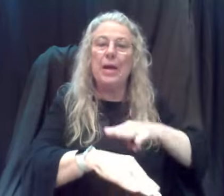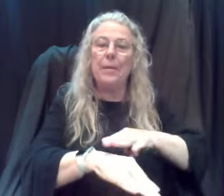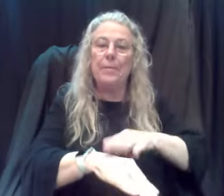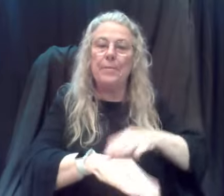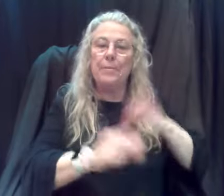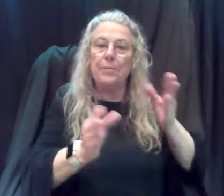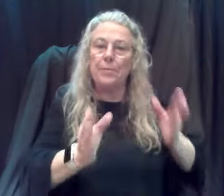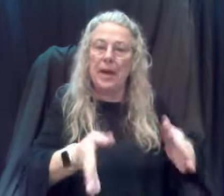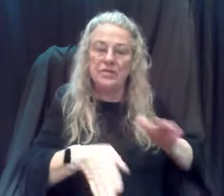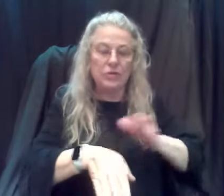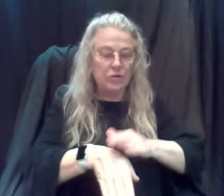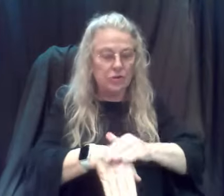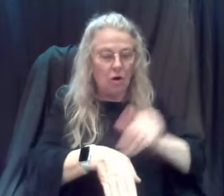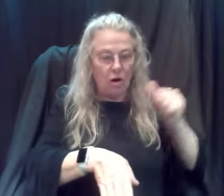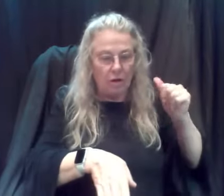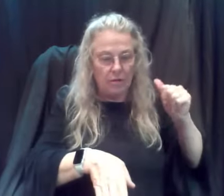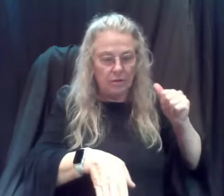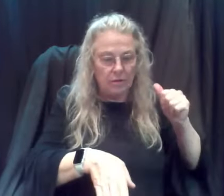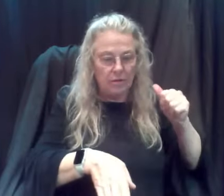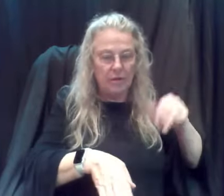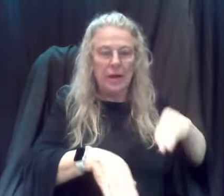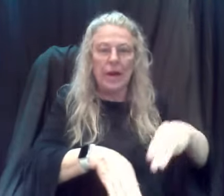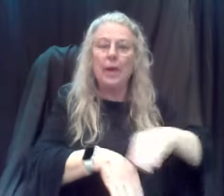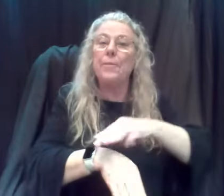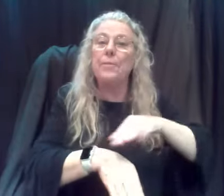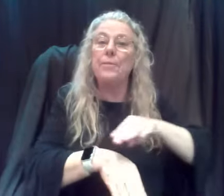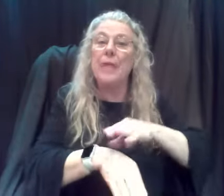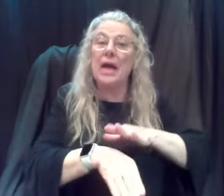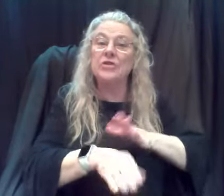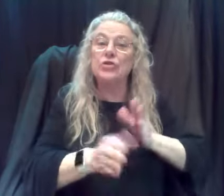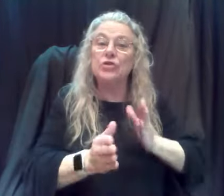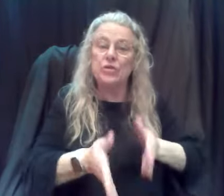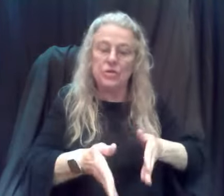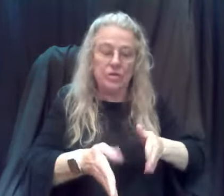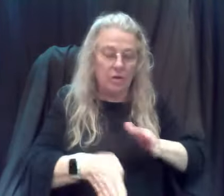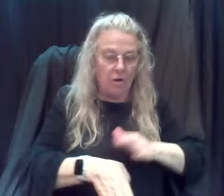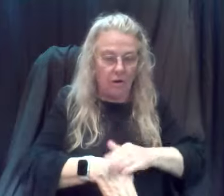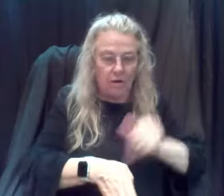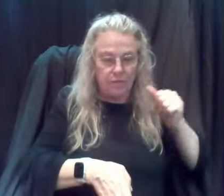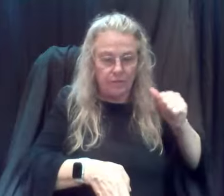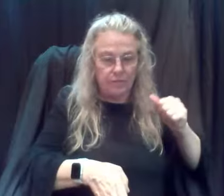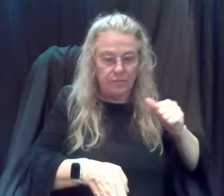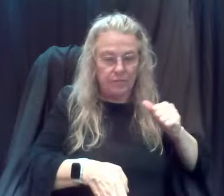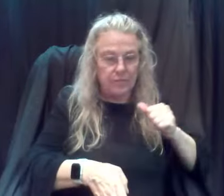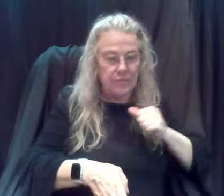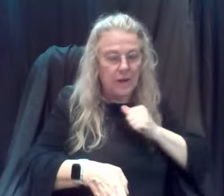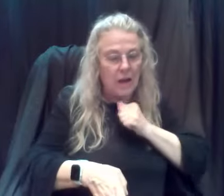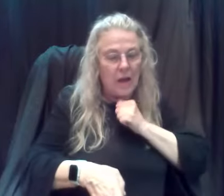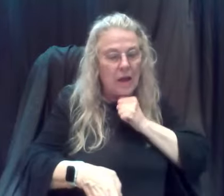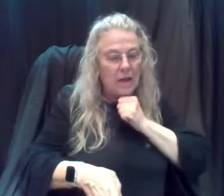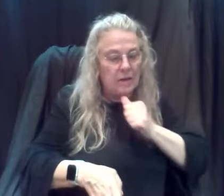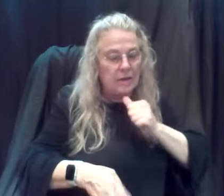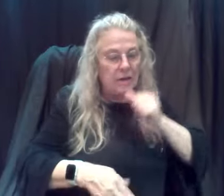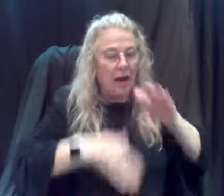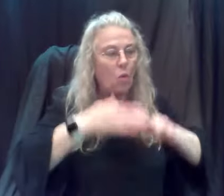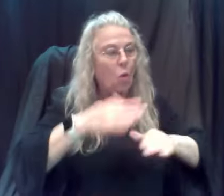Master's call. Master's call. Not walk